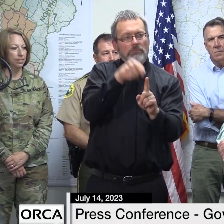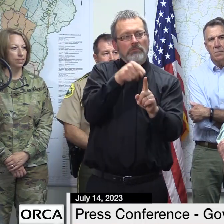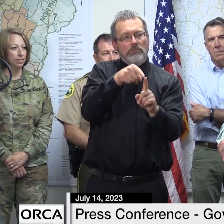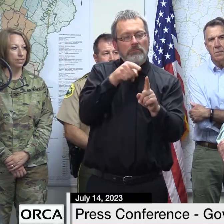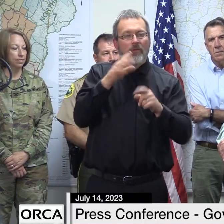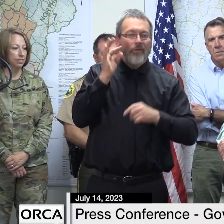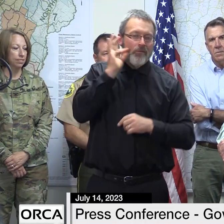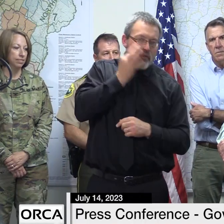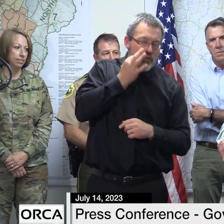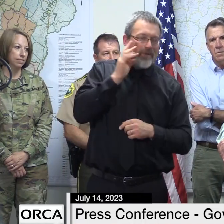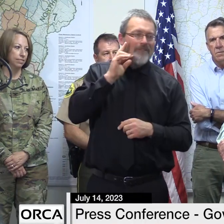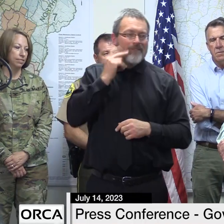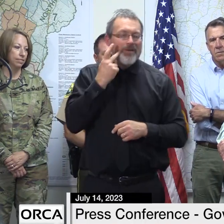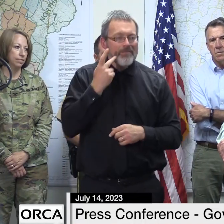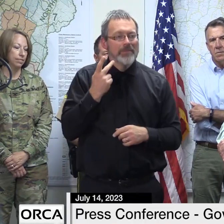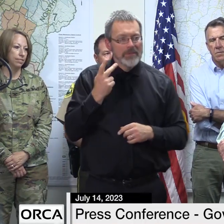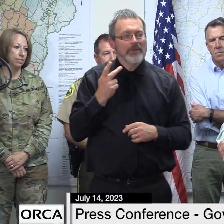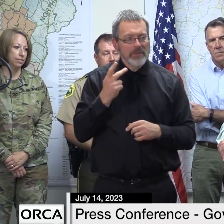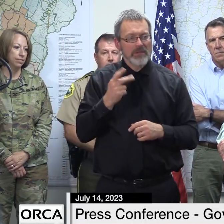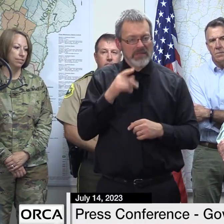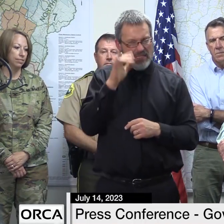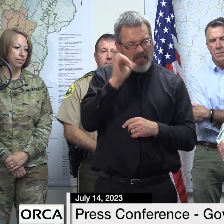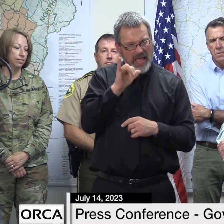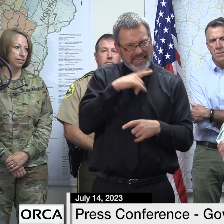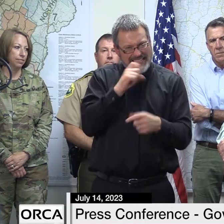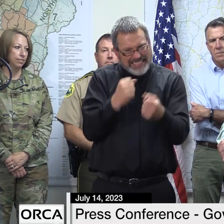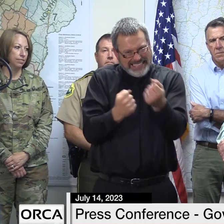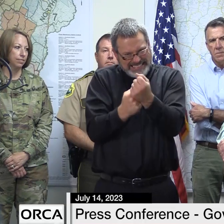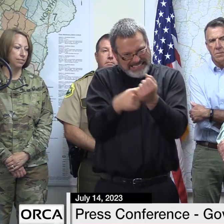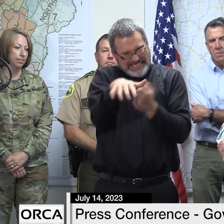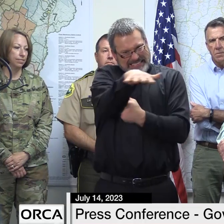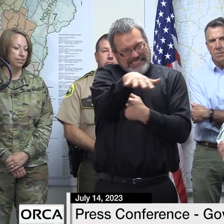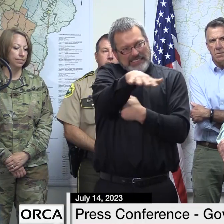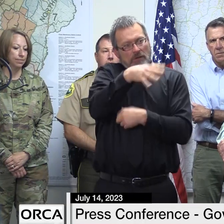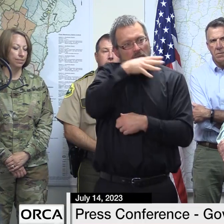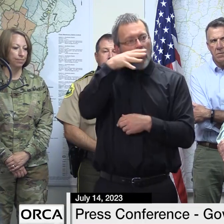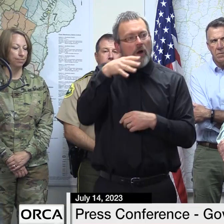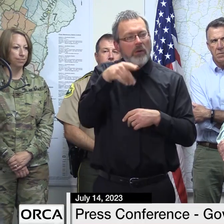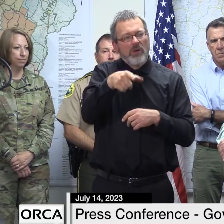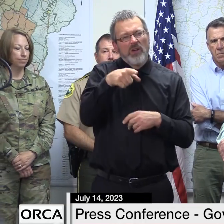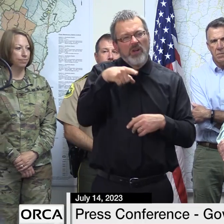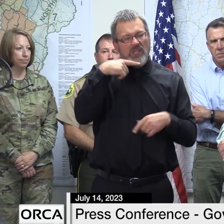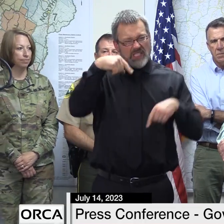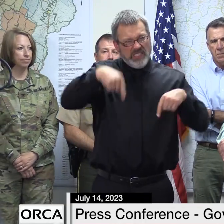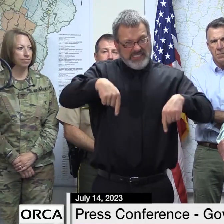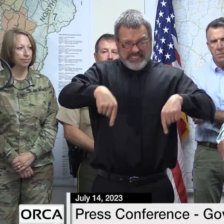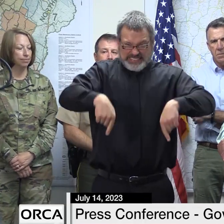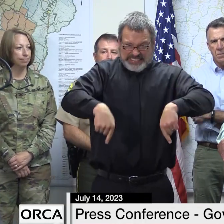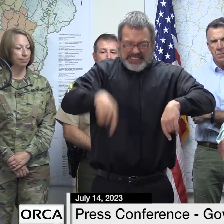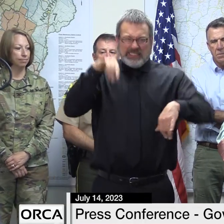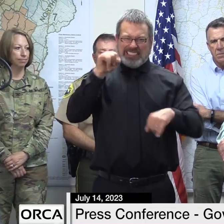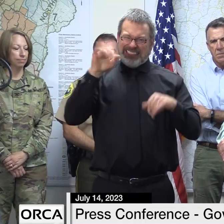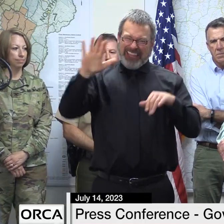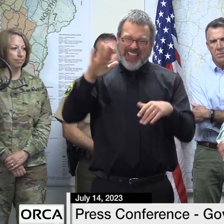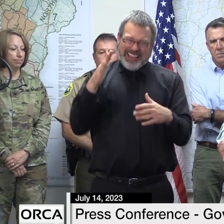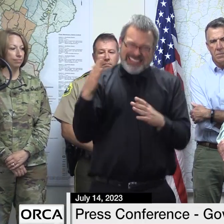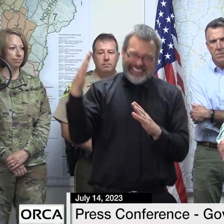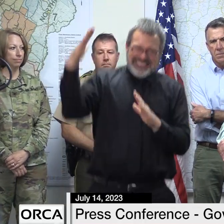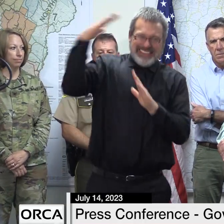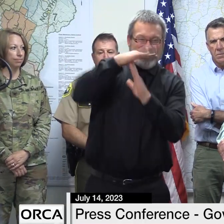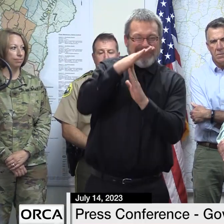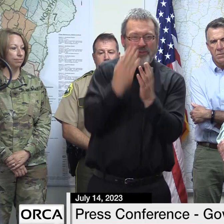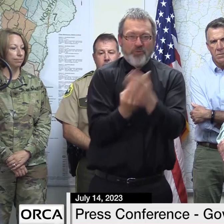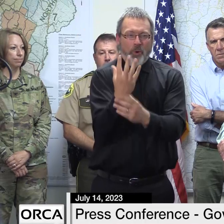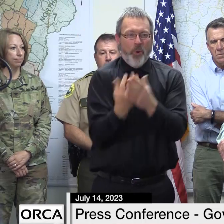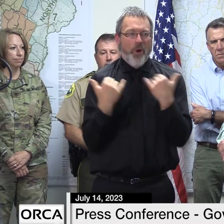think the produce farmers, this came at the worst time for them. Much of their crop was coming in at this time.